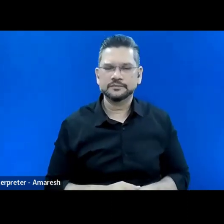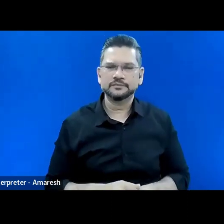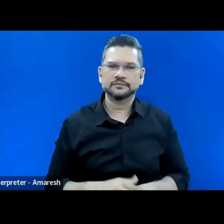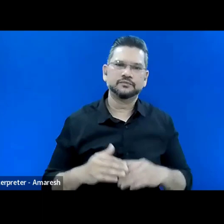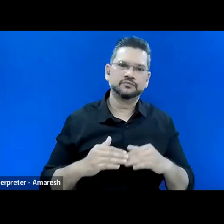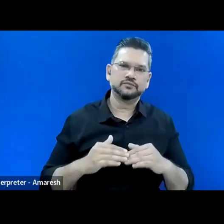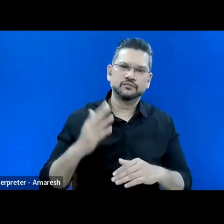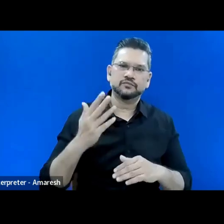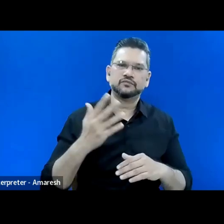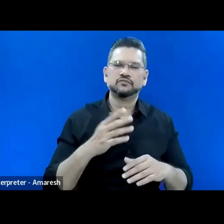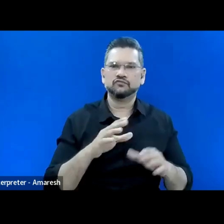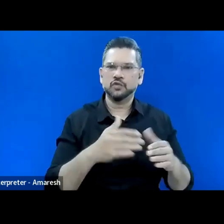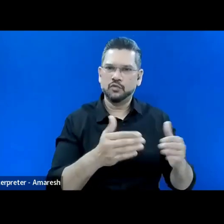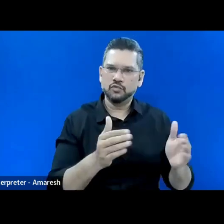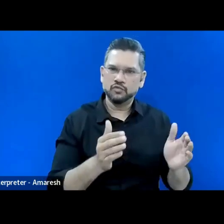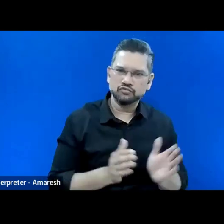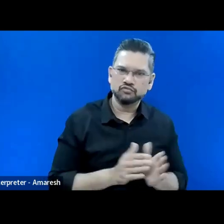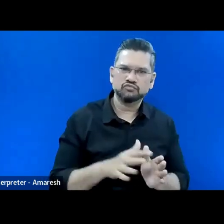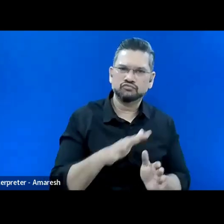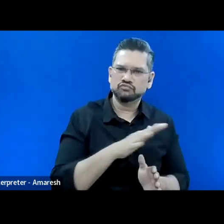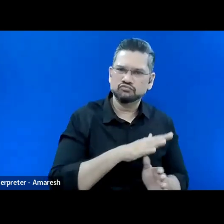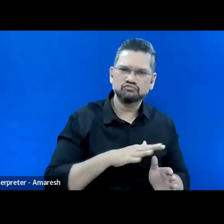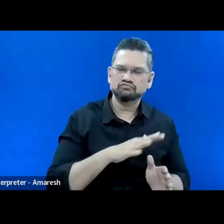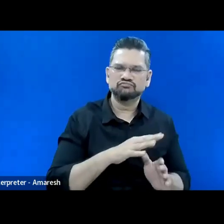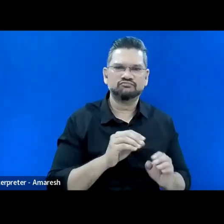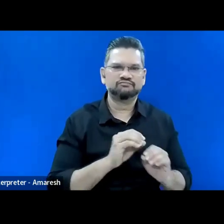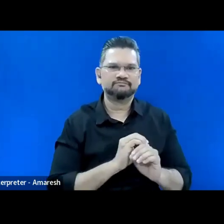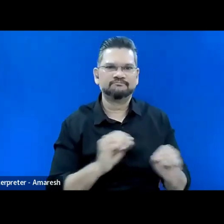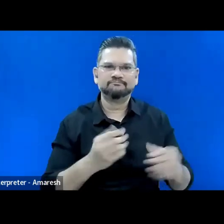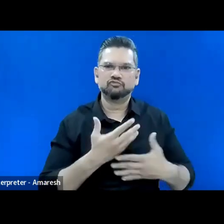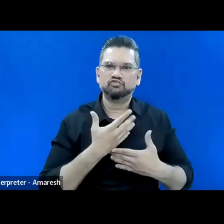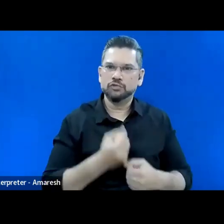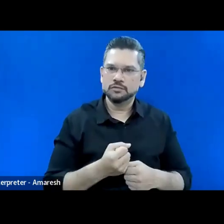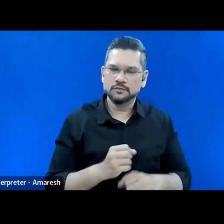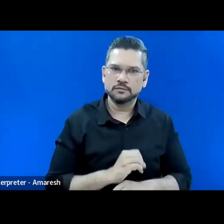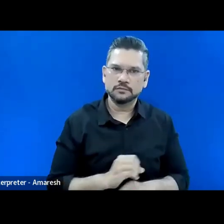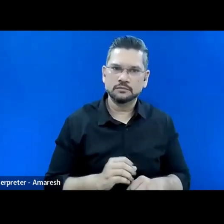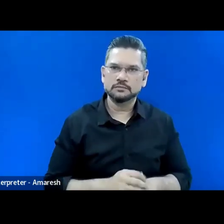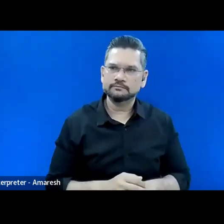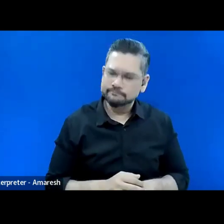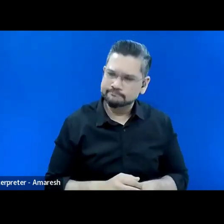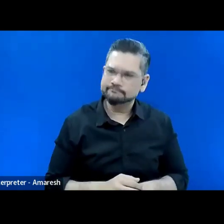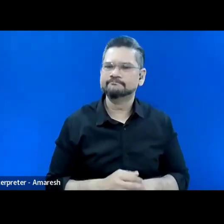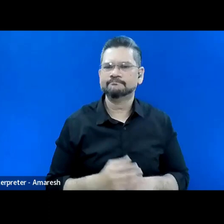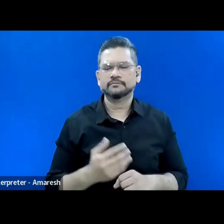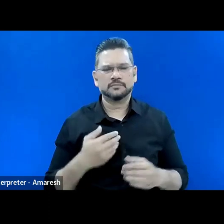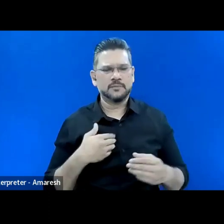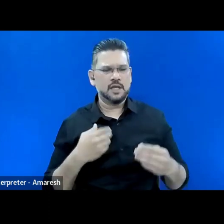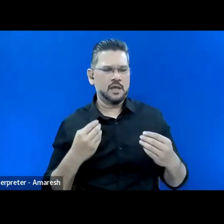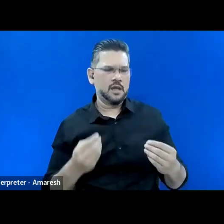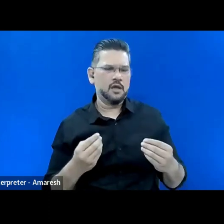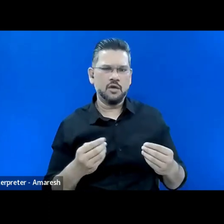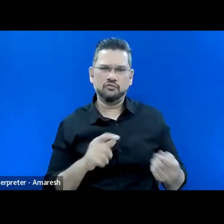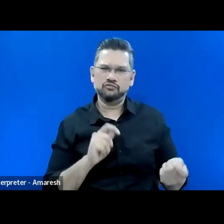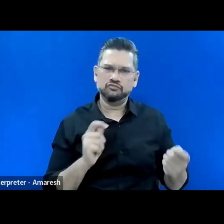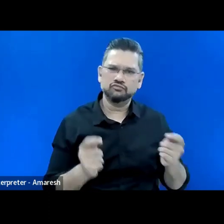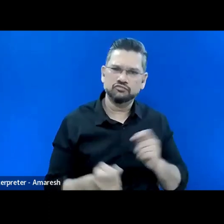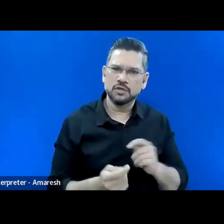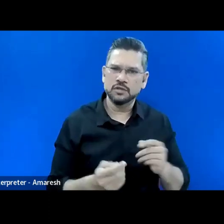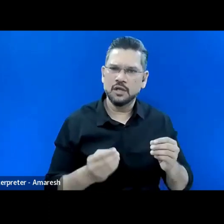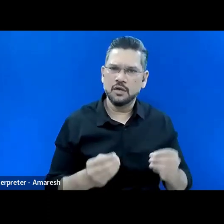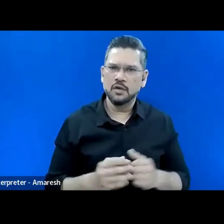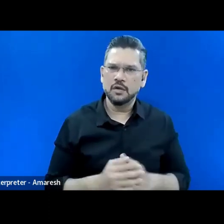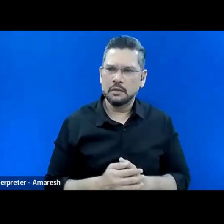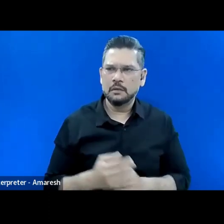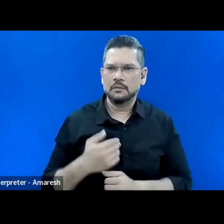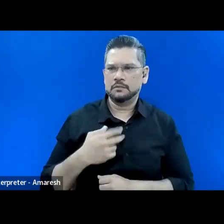and spaces they have built trust. Now, when we understand that, it's important for us to then look at how do we undo that? Because we need to understand where the problem is really